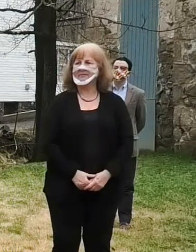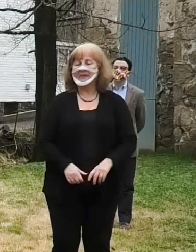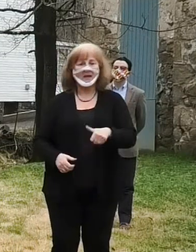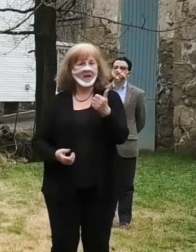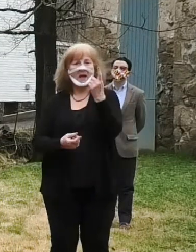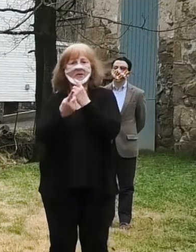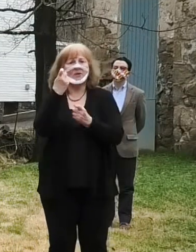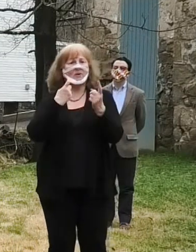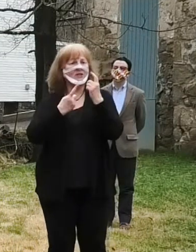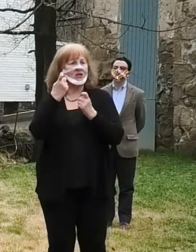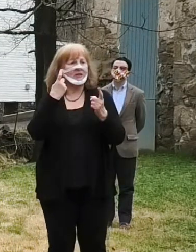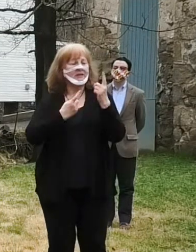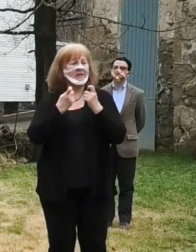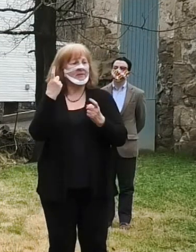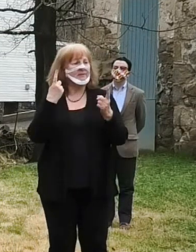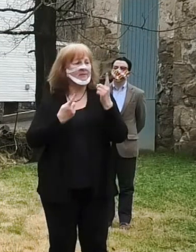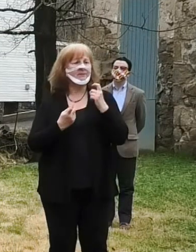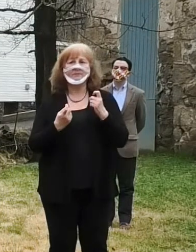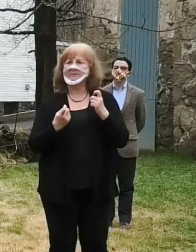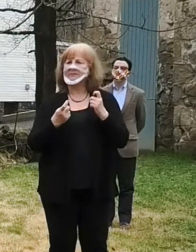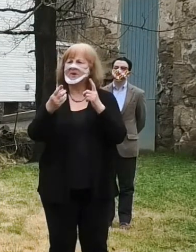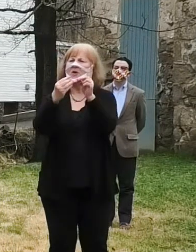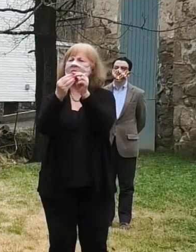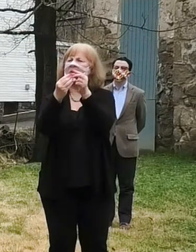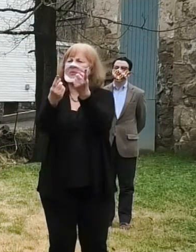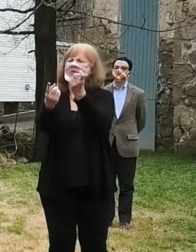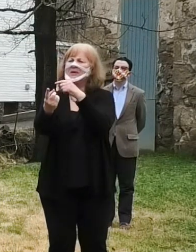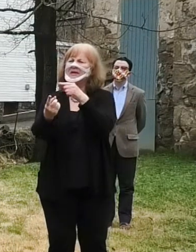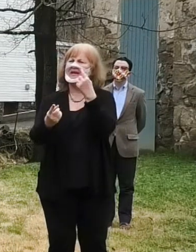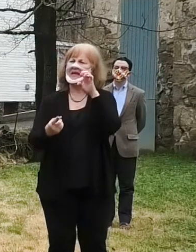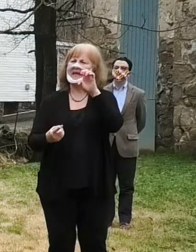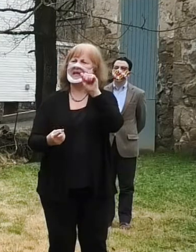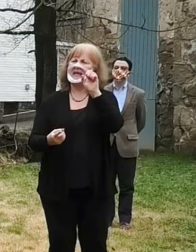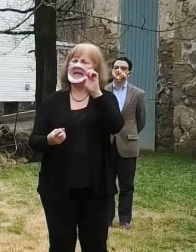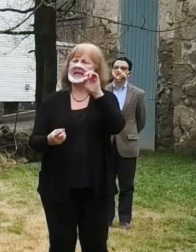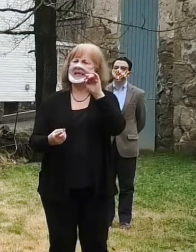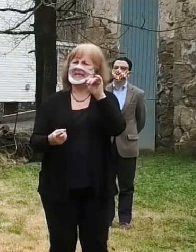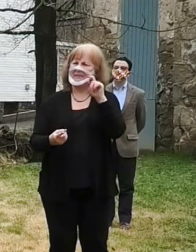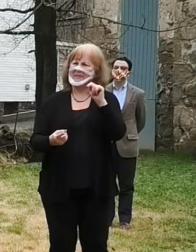Other questions? All right, one more. For the easement payouts,